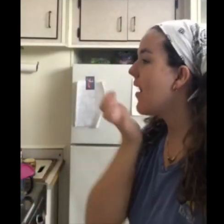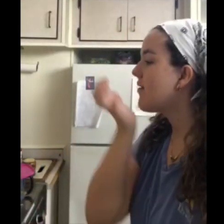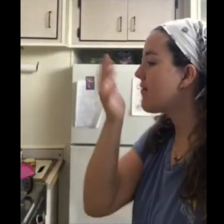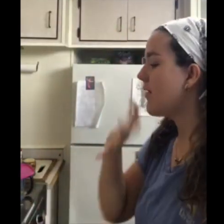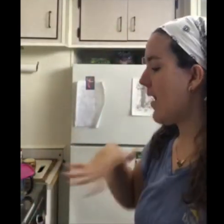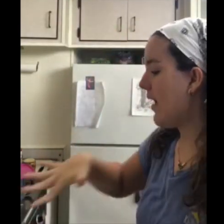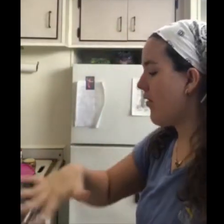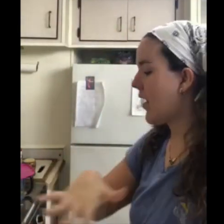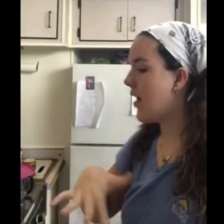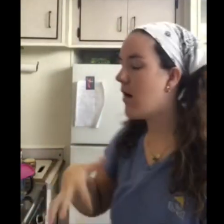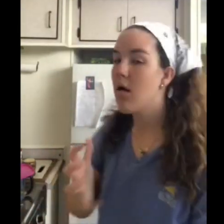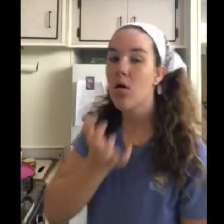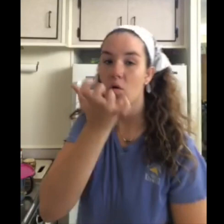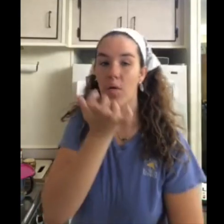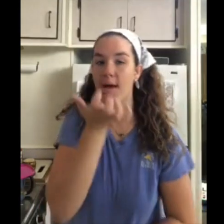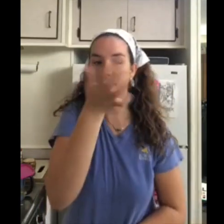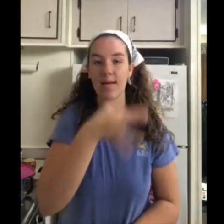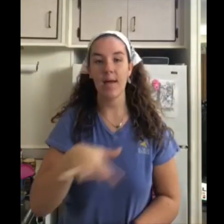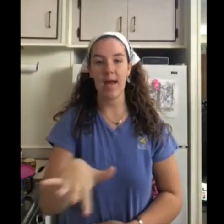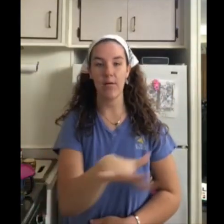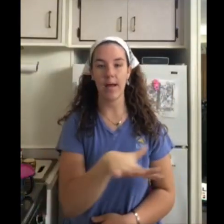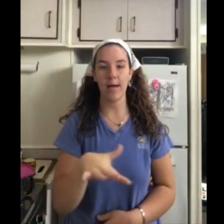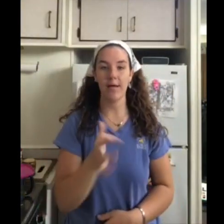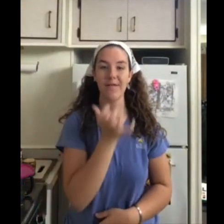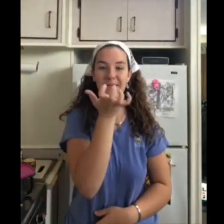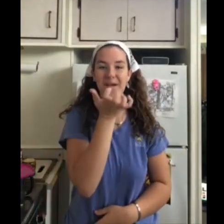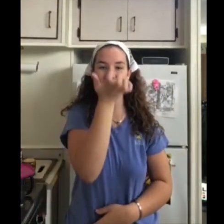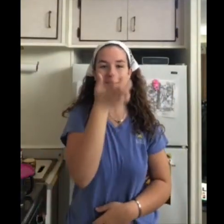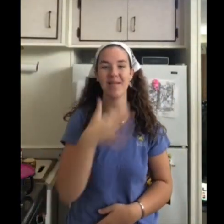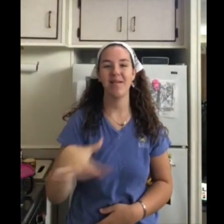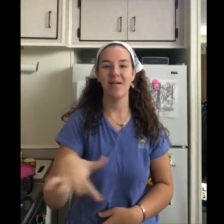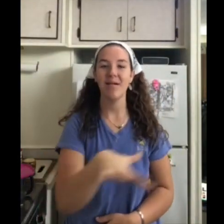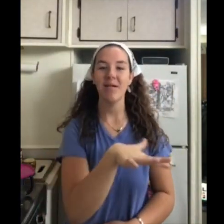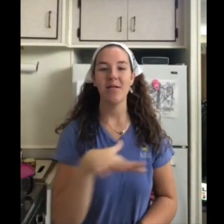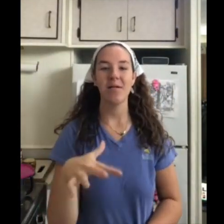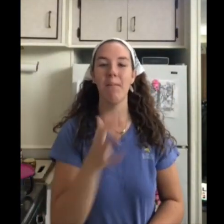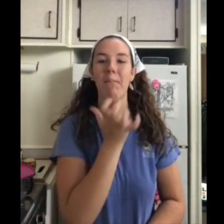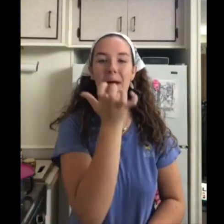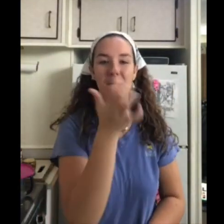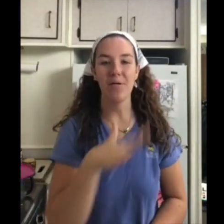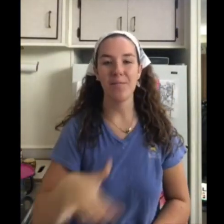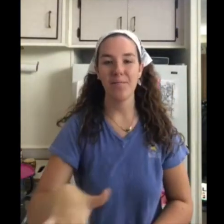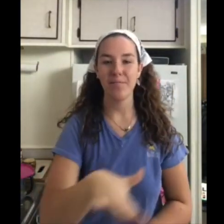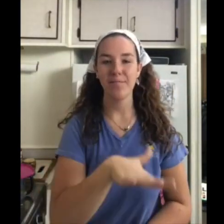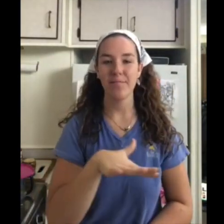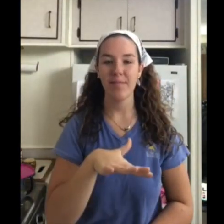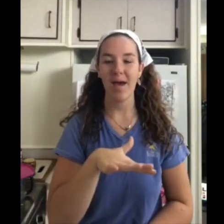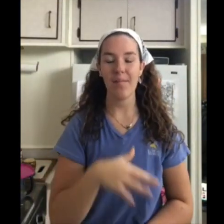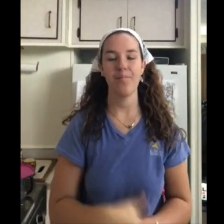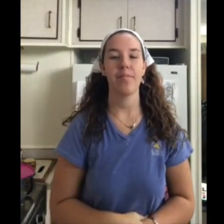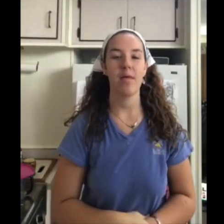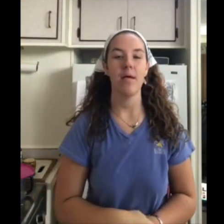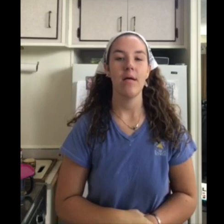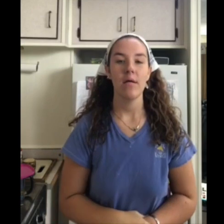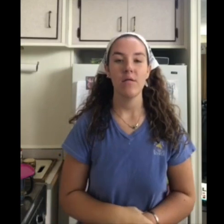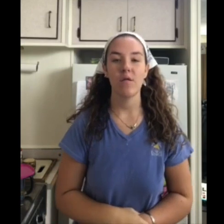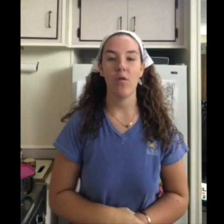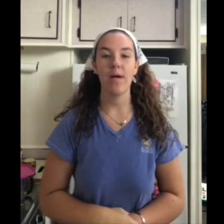Grass area, grassy area, field, meadow. Okay? So we